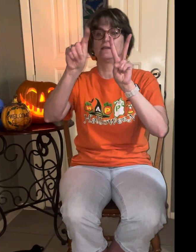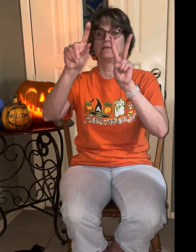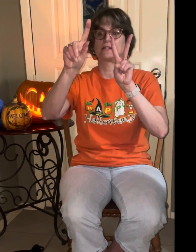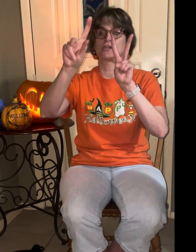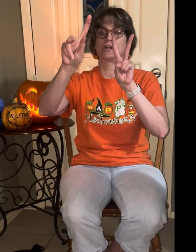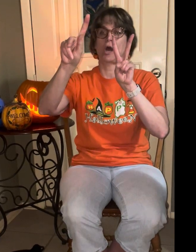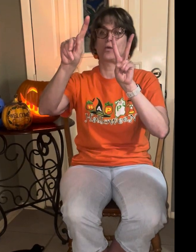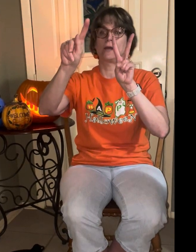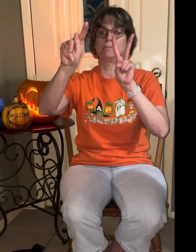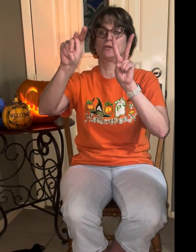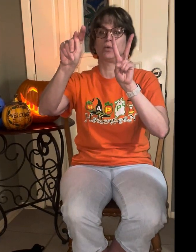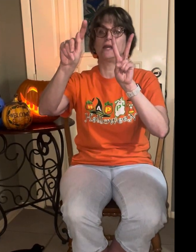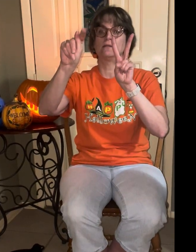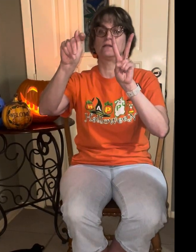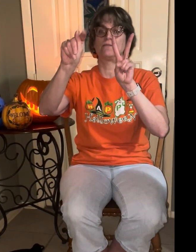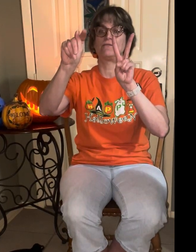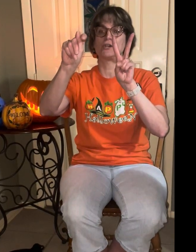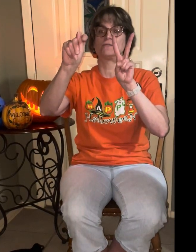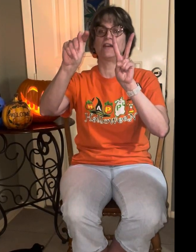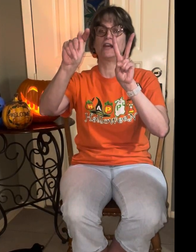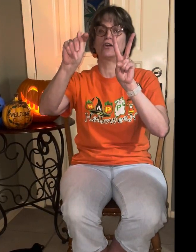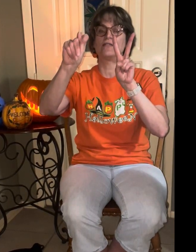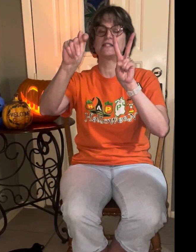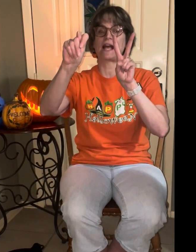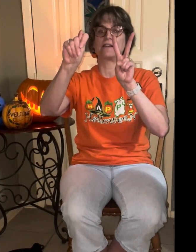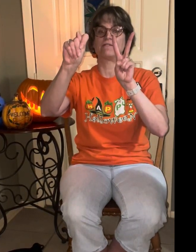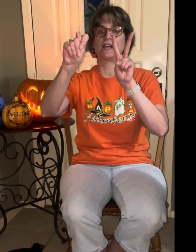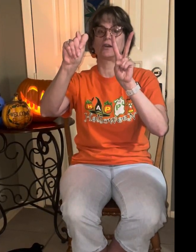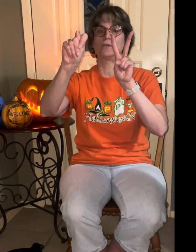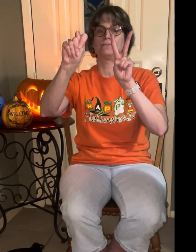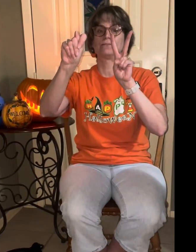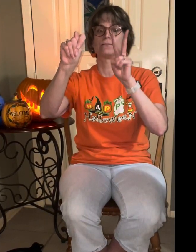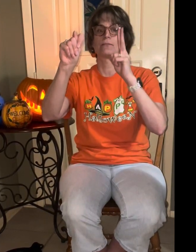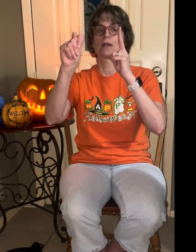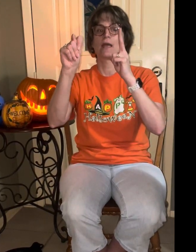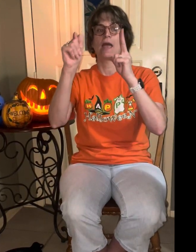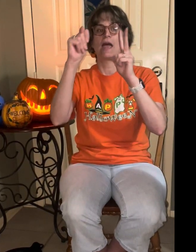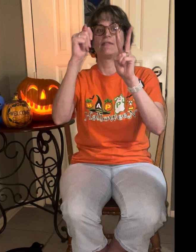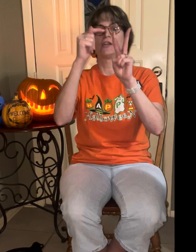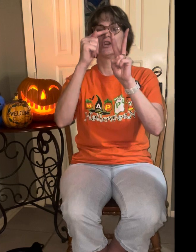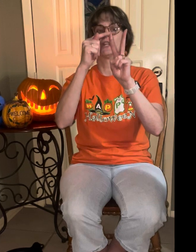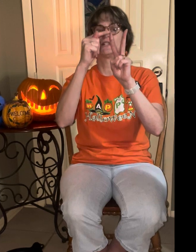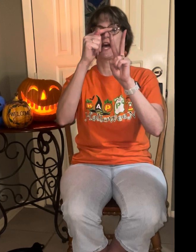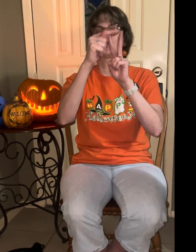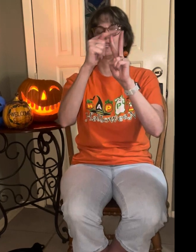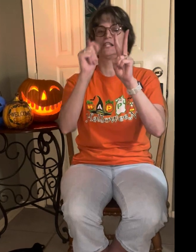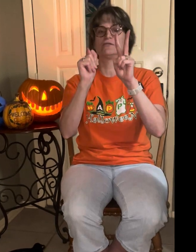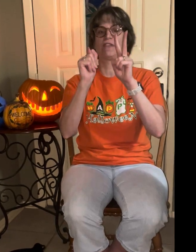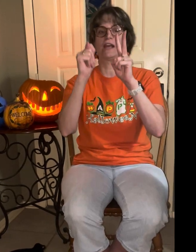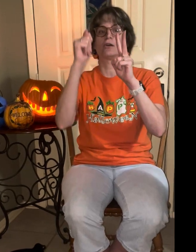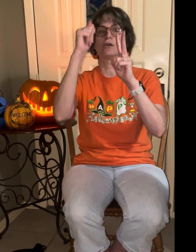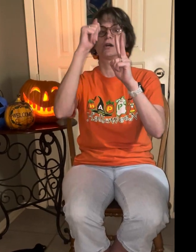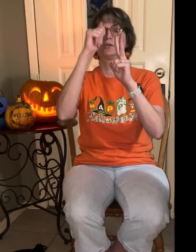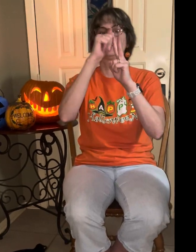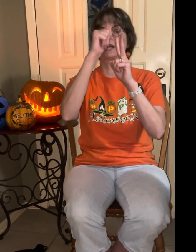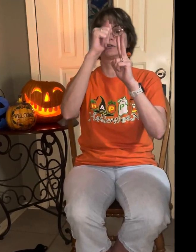that's going to go in between the first finger and the second finger, and then you're going to touch each finger.